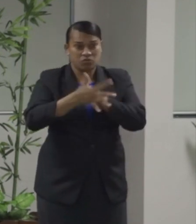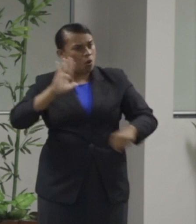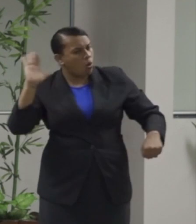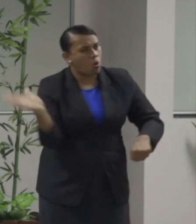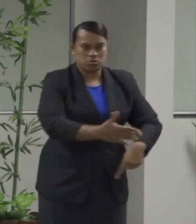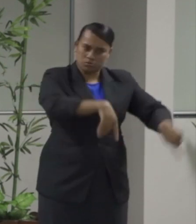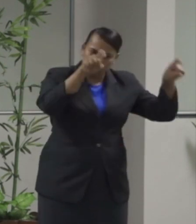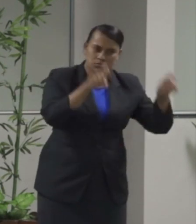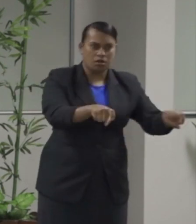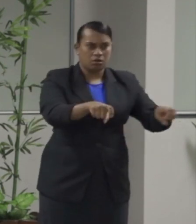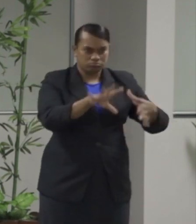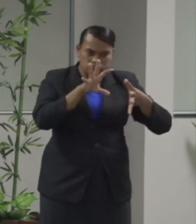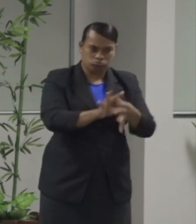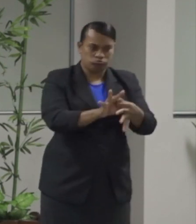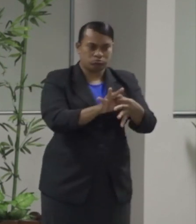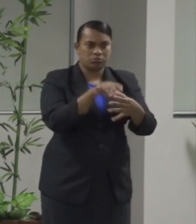even longer.